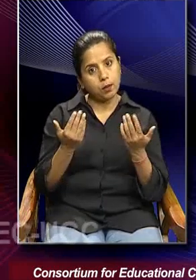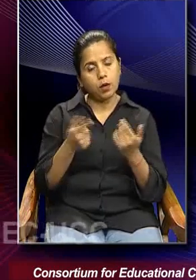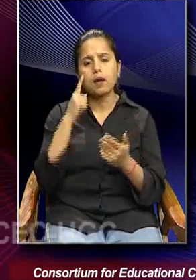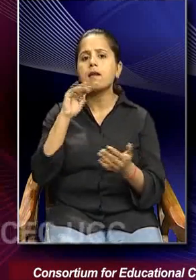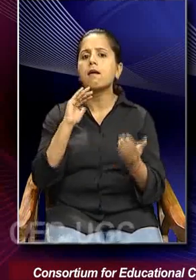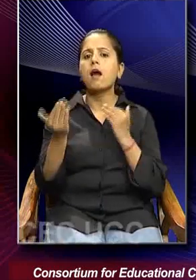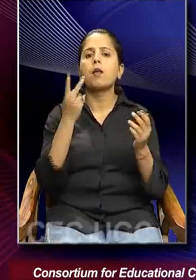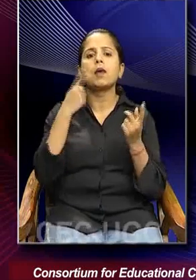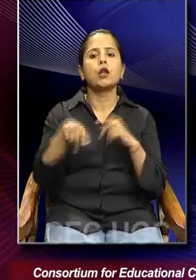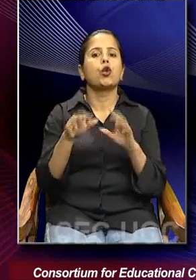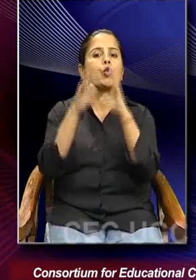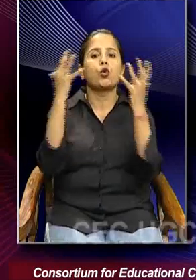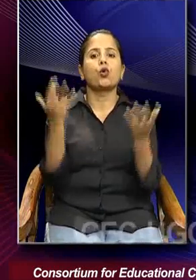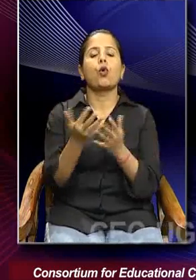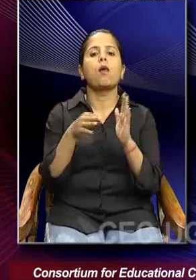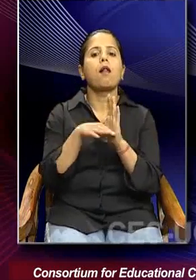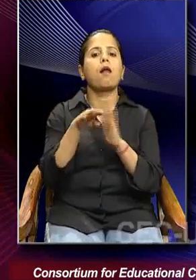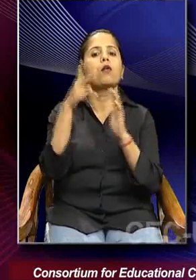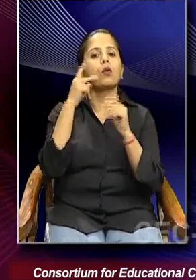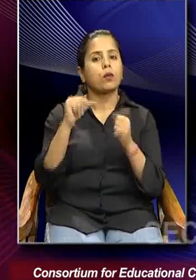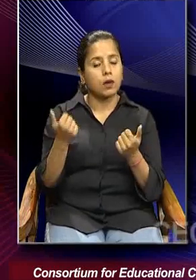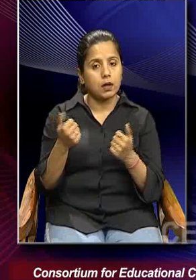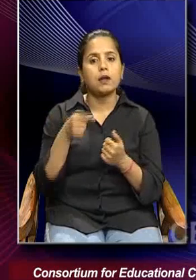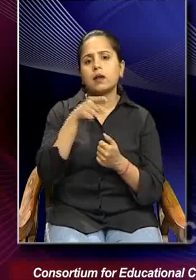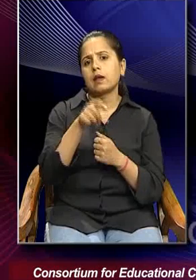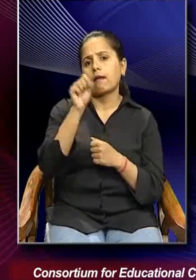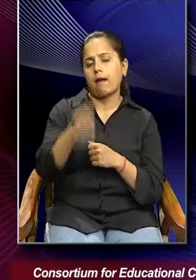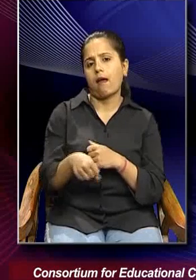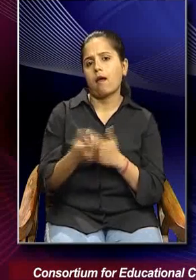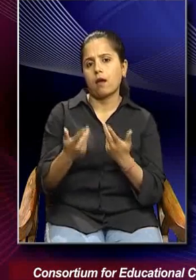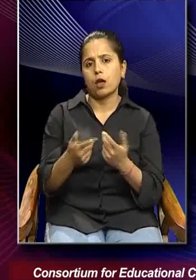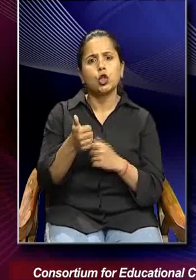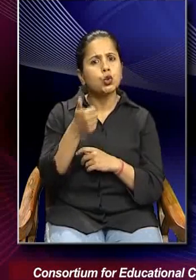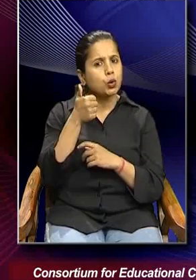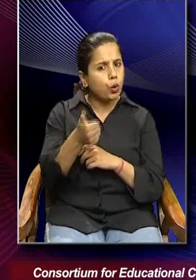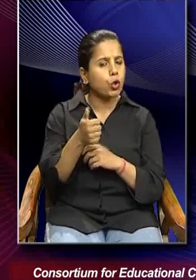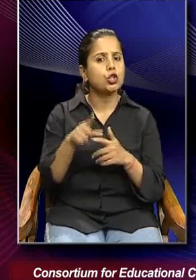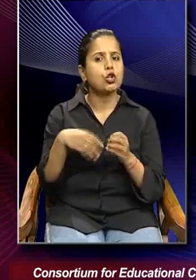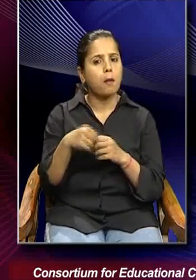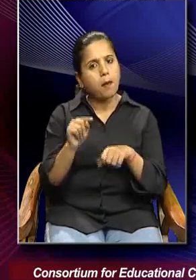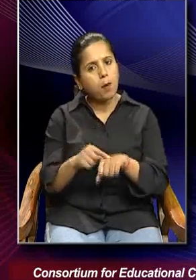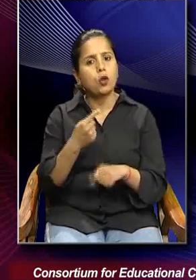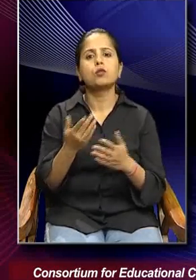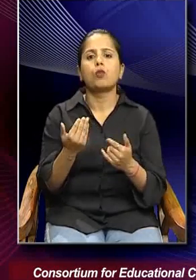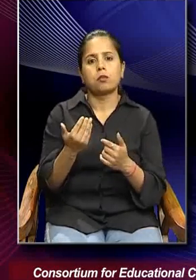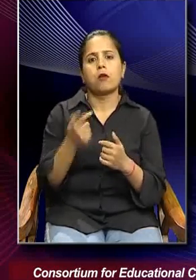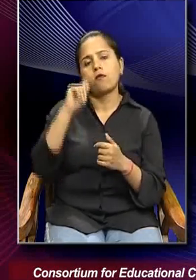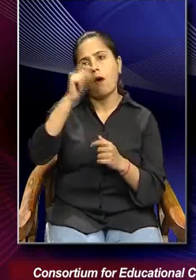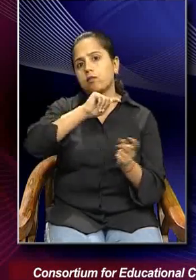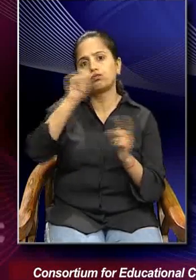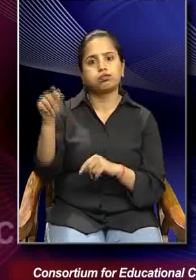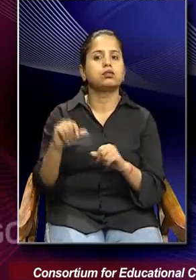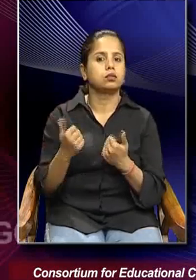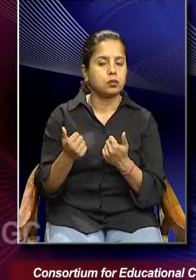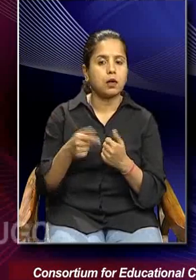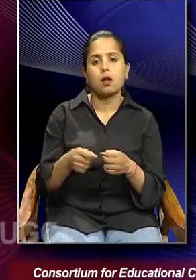comparable at the global level, then he or she can get very good employment opportunities abroad,